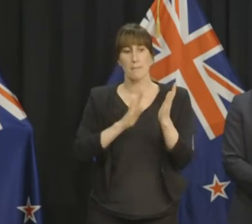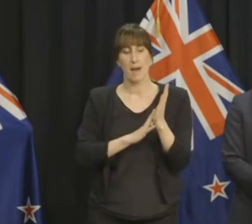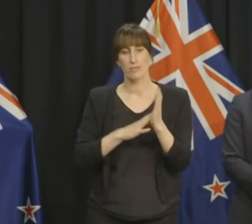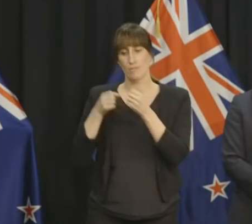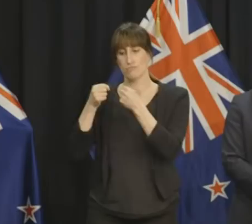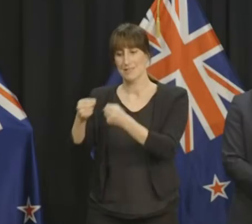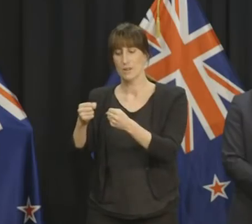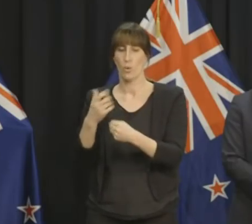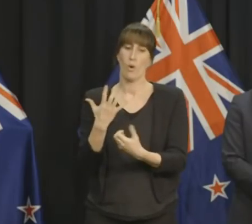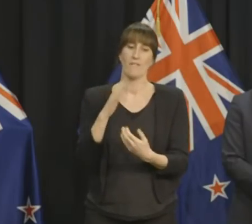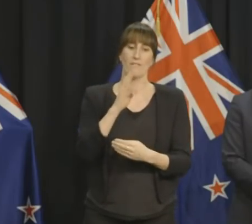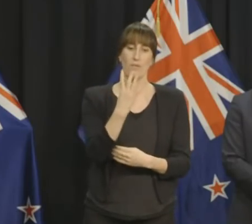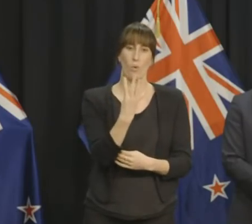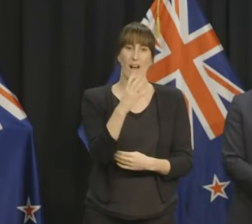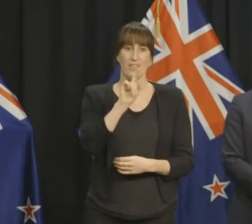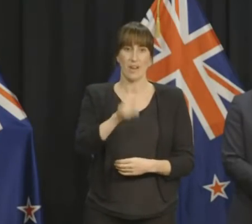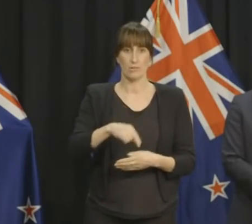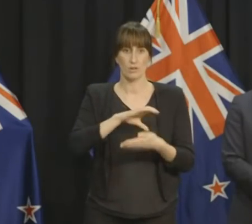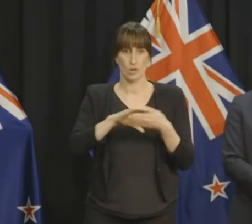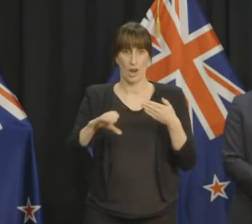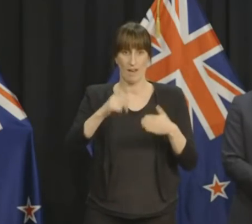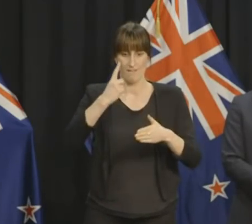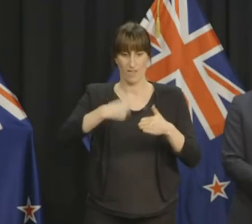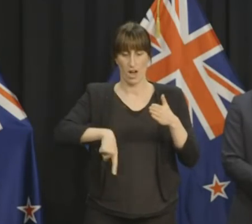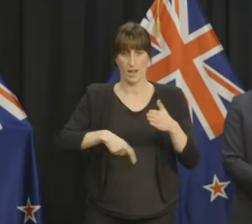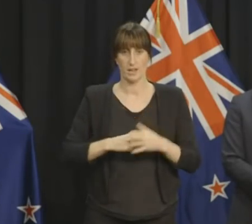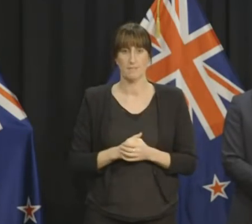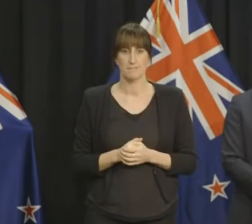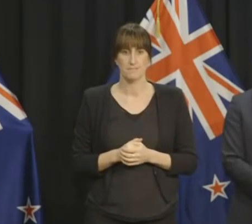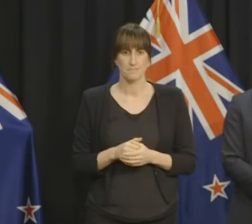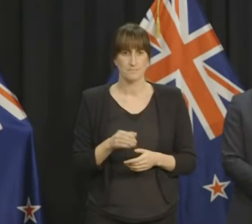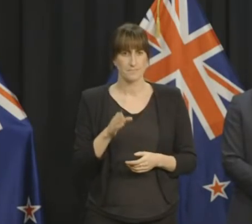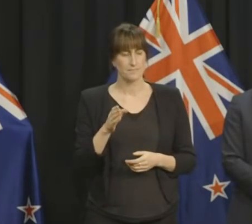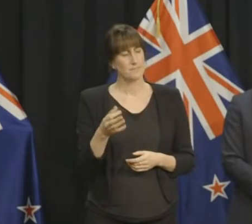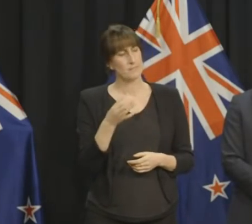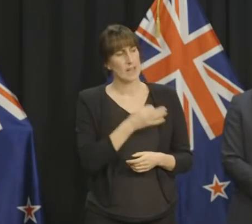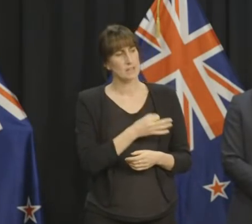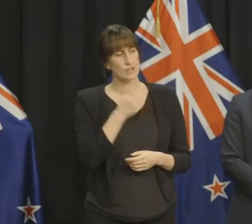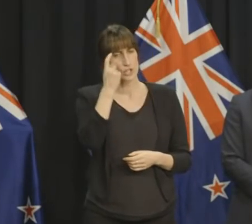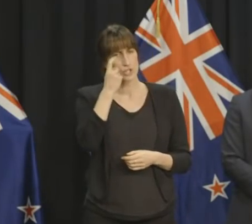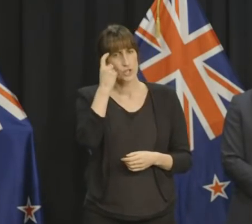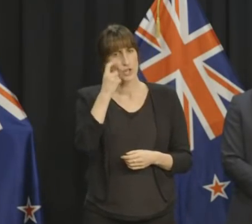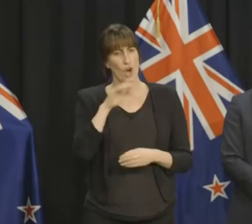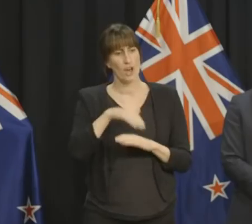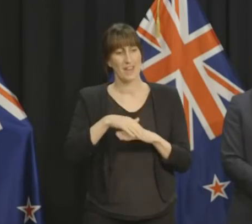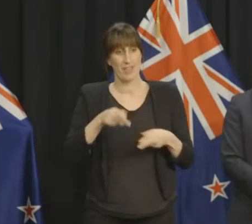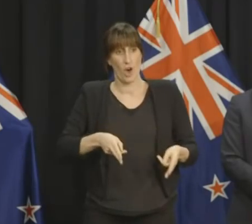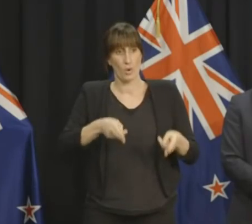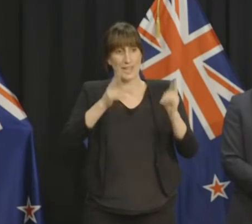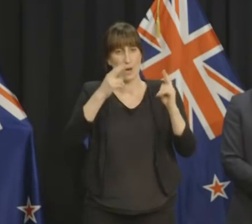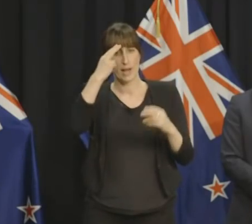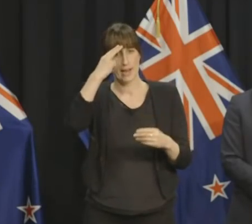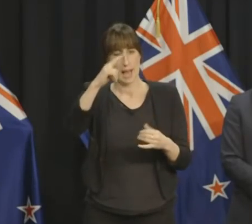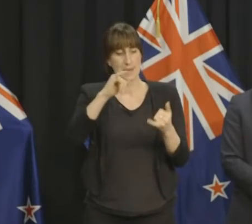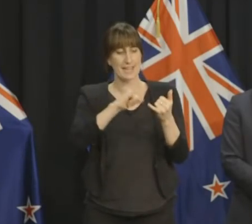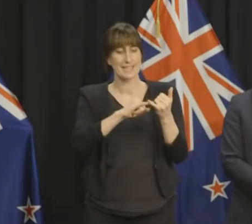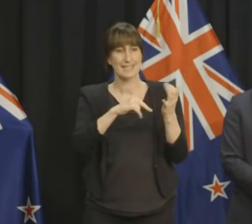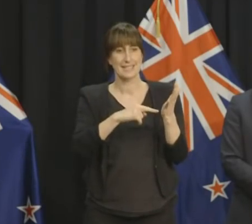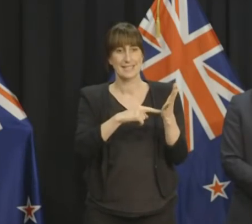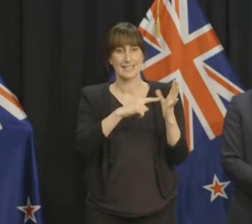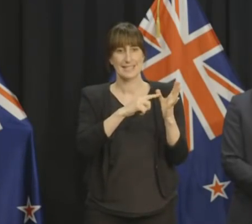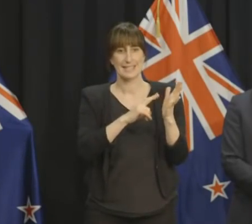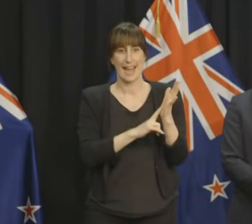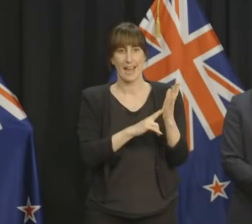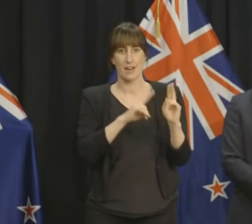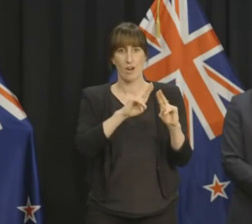potential charge. Kamara, obviously concerns about the Stanford Plaza have been raised for a while. Does this mean that the Stanford